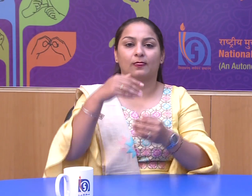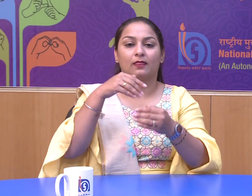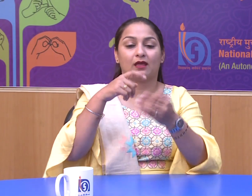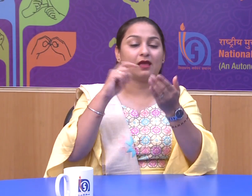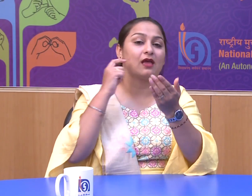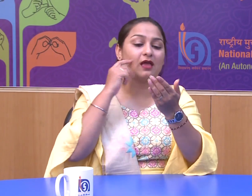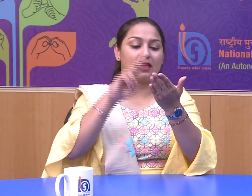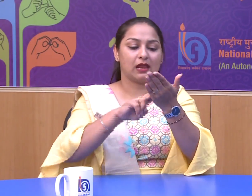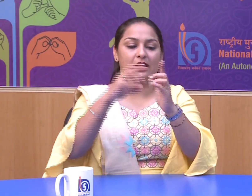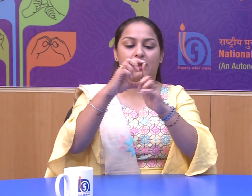Indo-Iranian